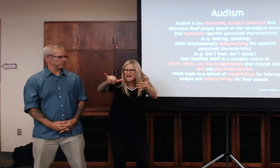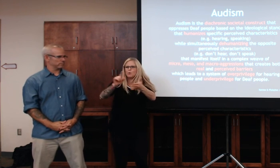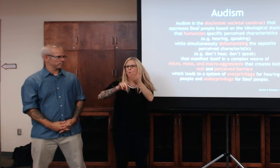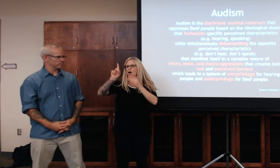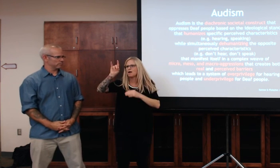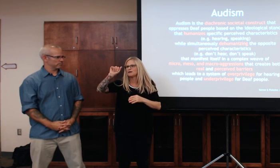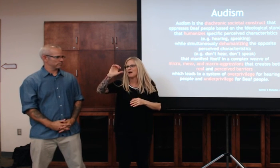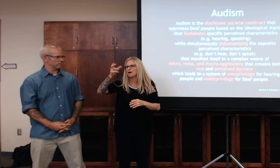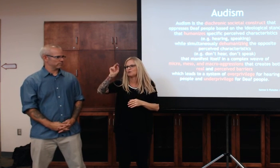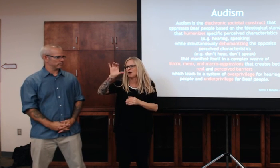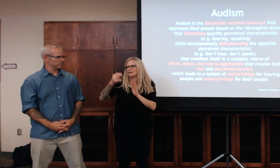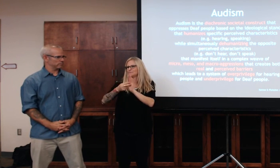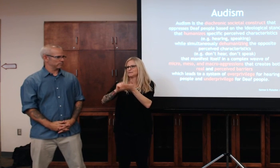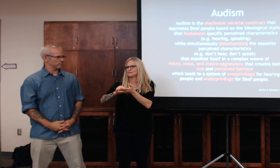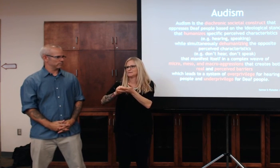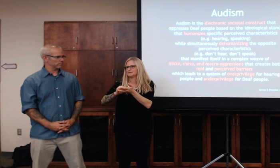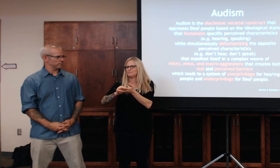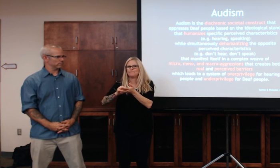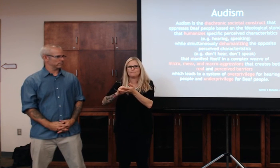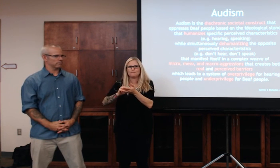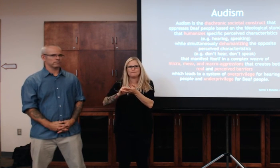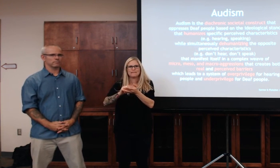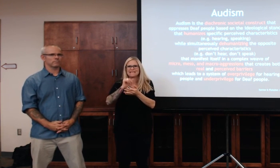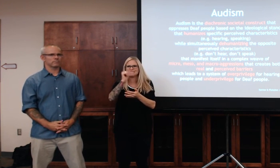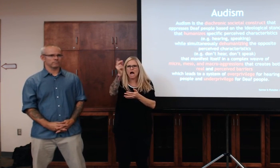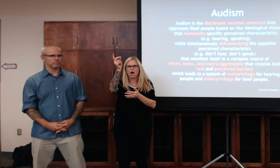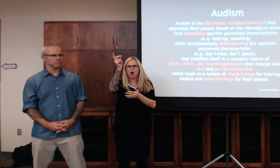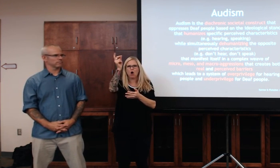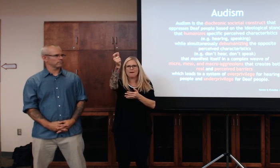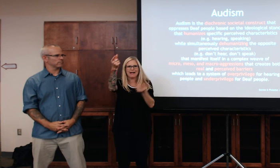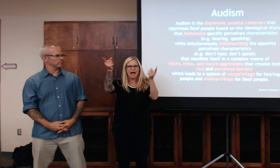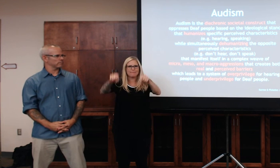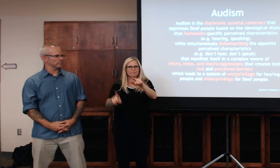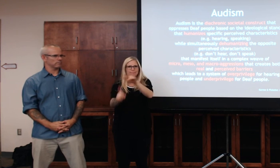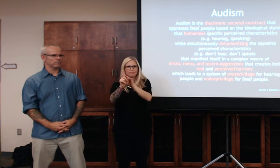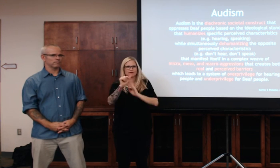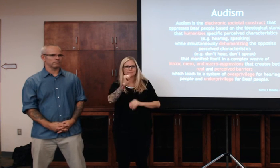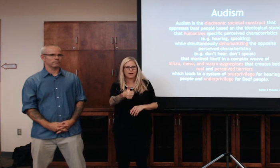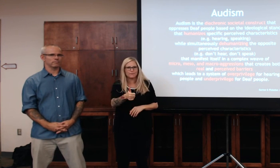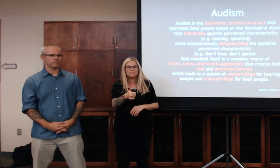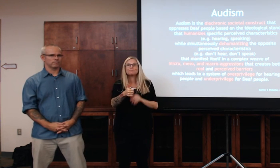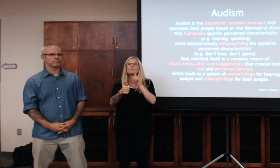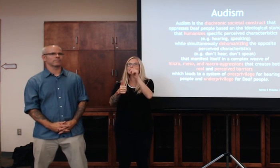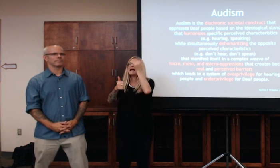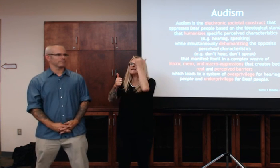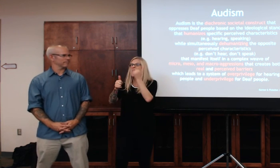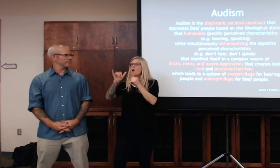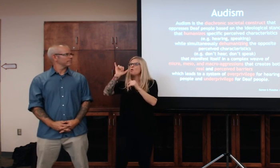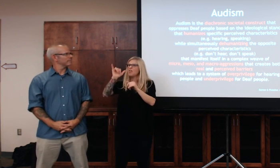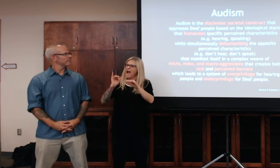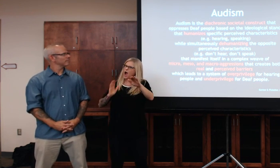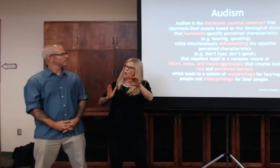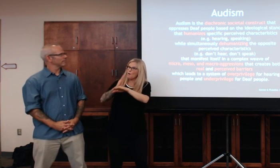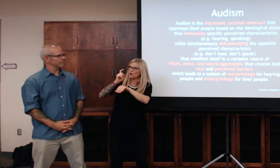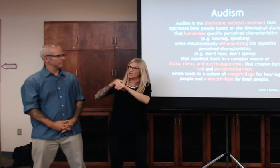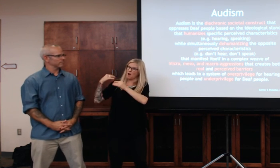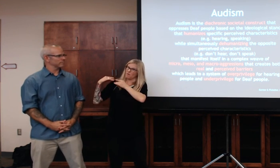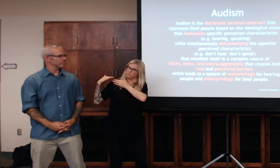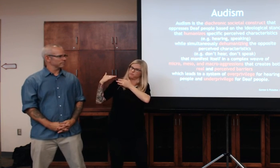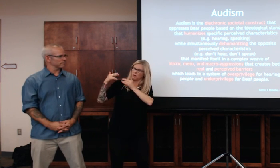And that's what diachronic means. It's not something that automatically happened, automatically started overnight. Now,